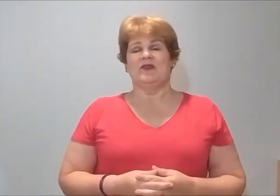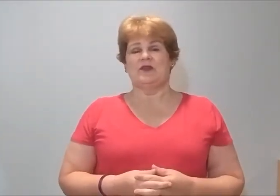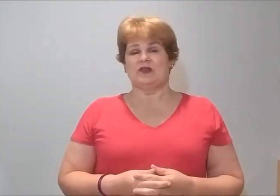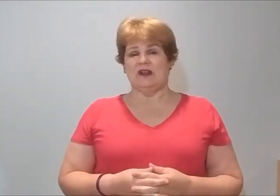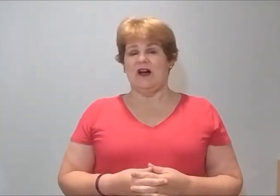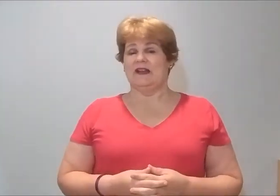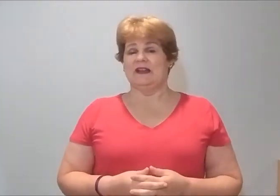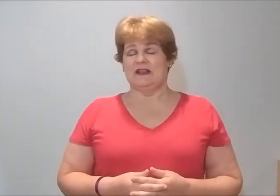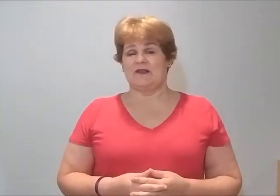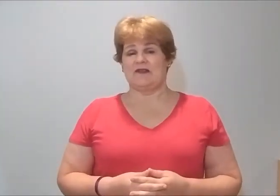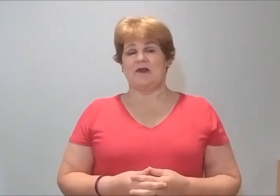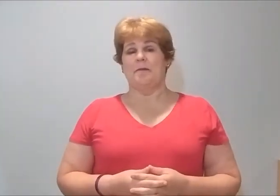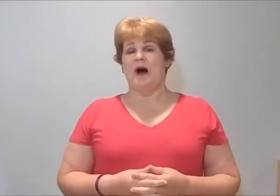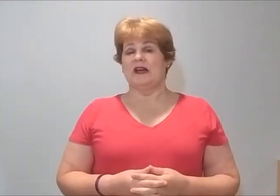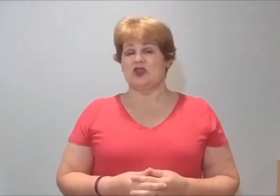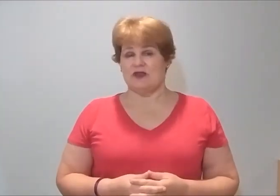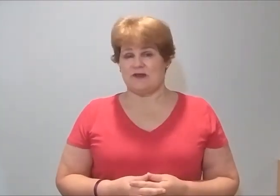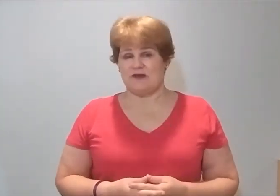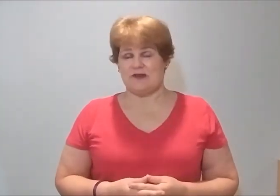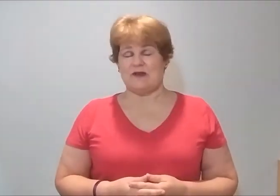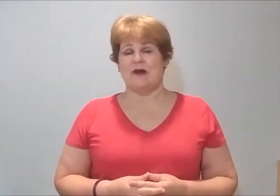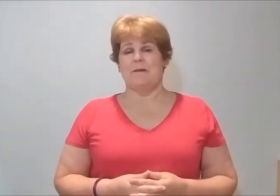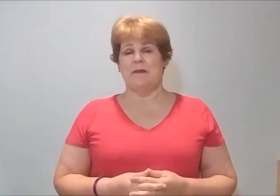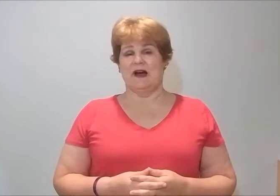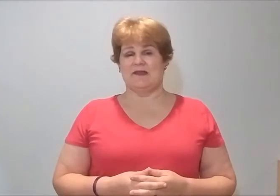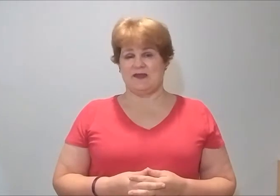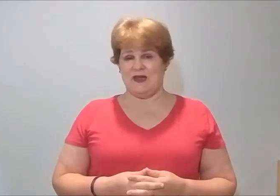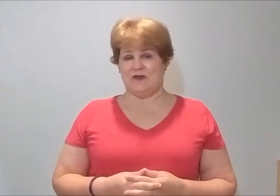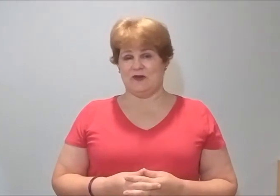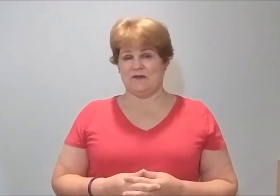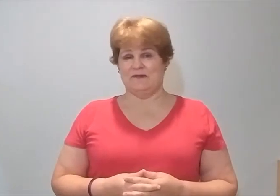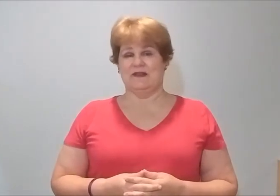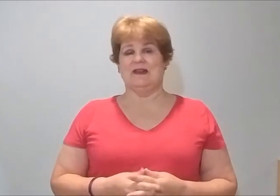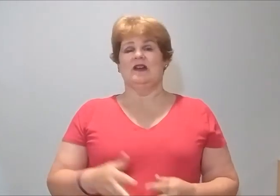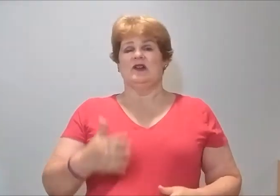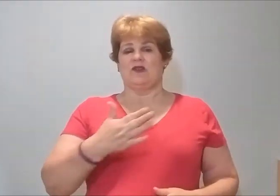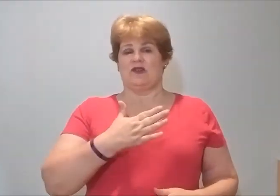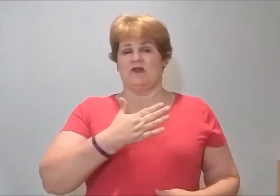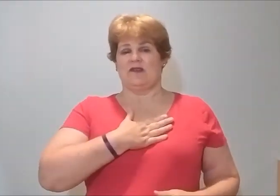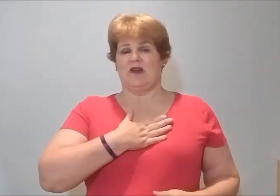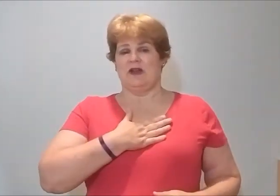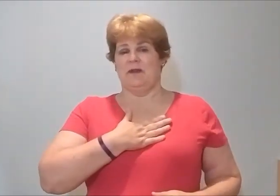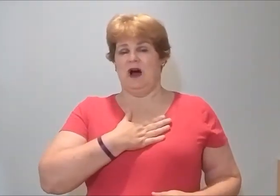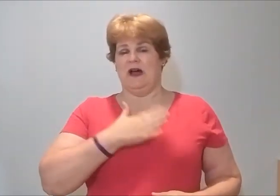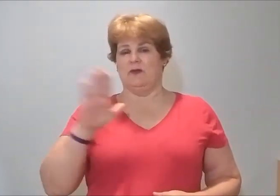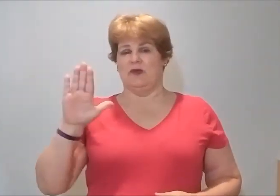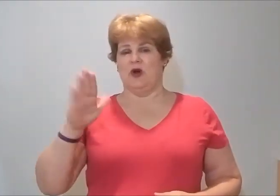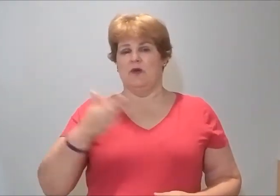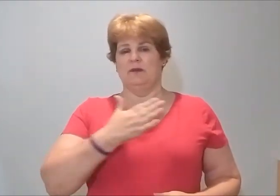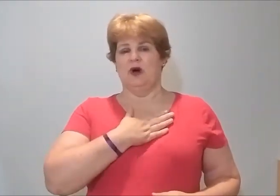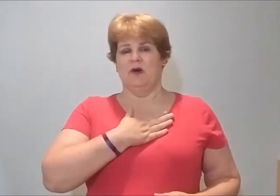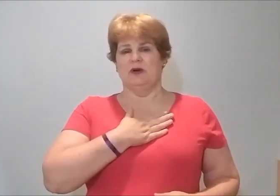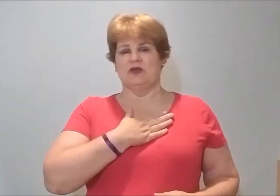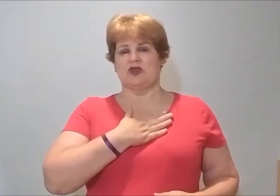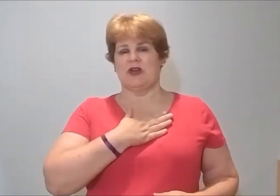first line is my Jesus, my Savior. So you sign my with the open palm on your